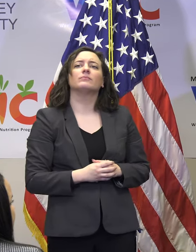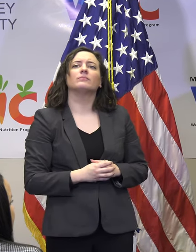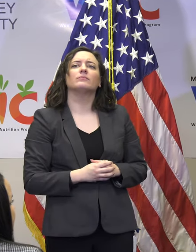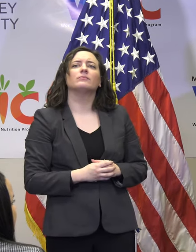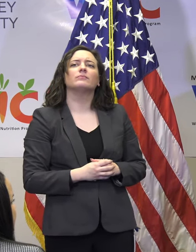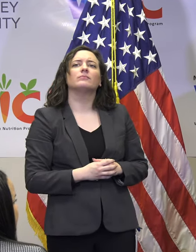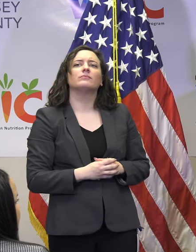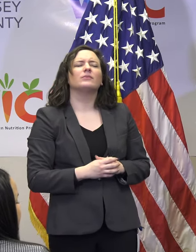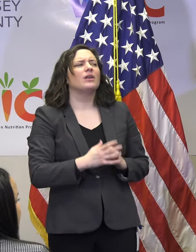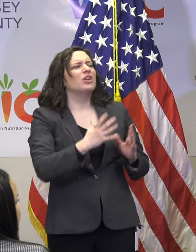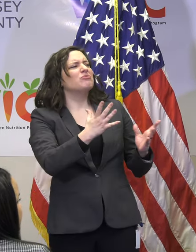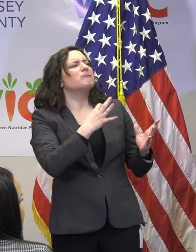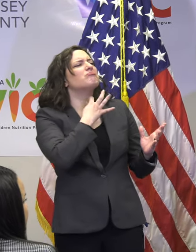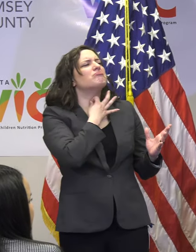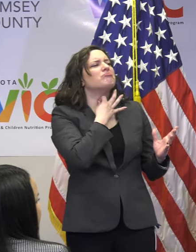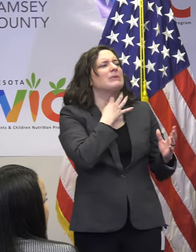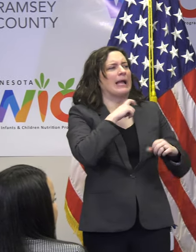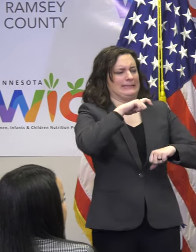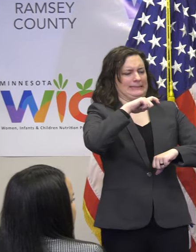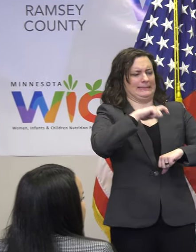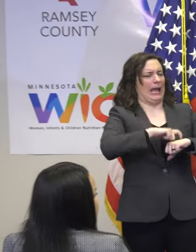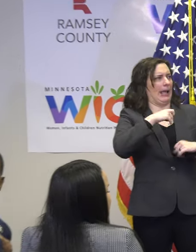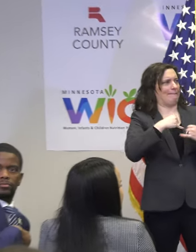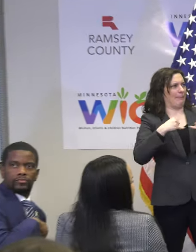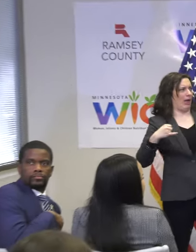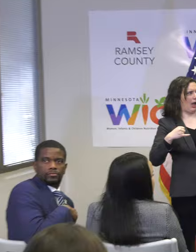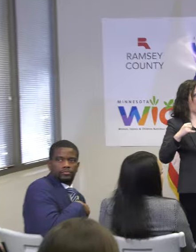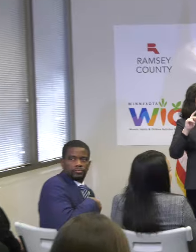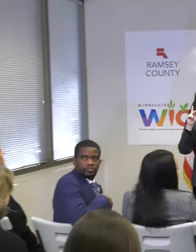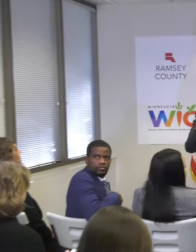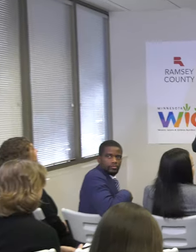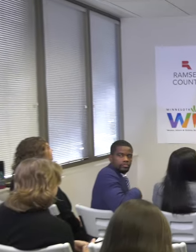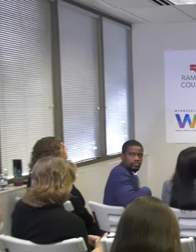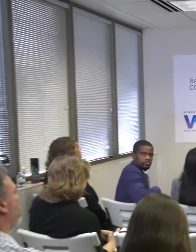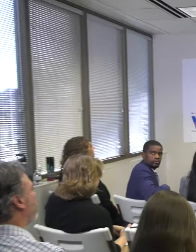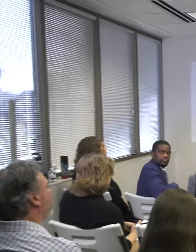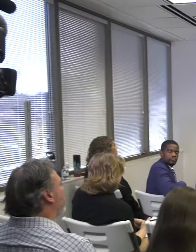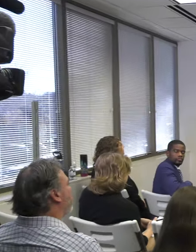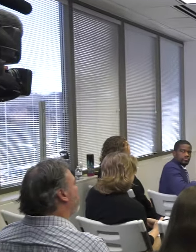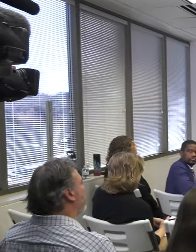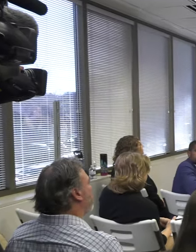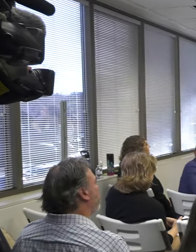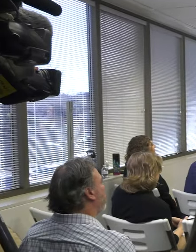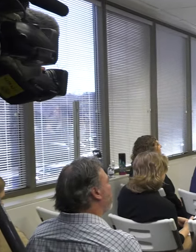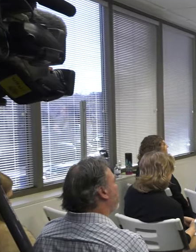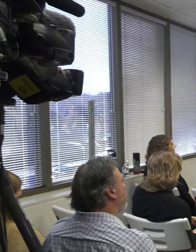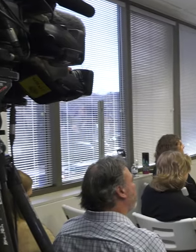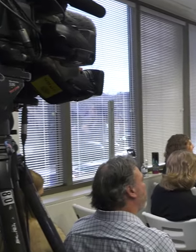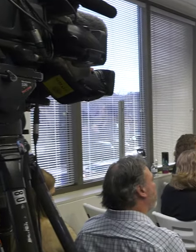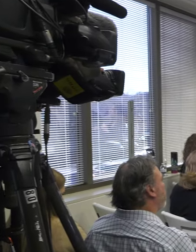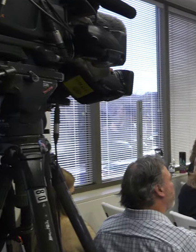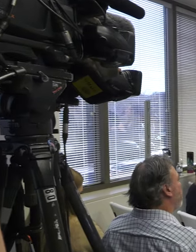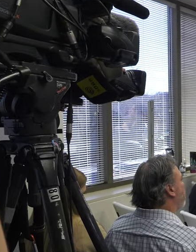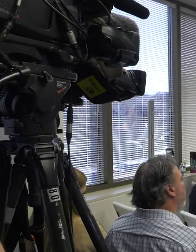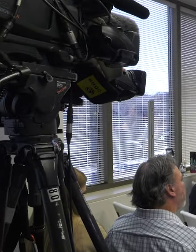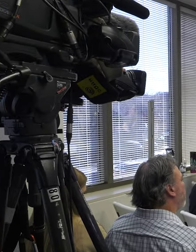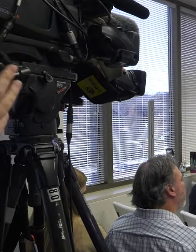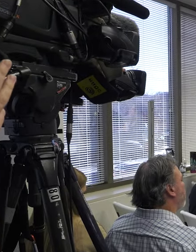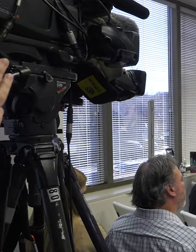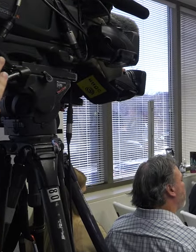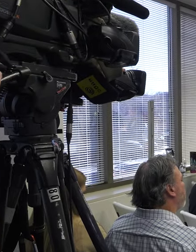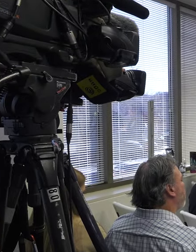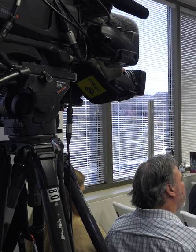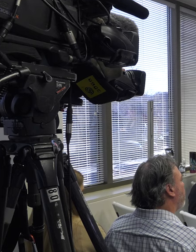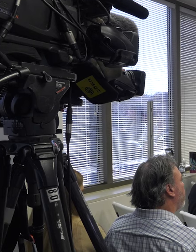Just to put a timetable for people to kind of associate with this, like, how soon does